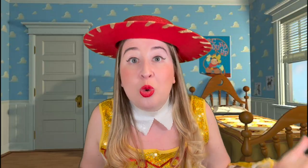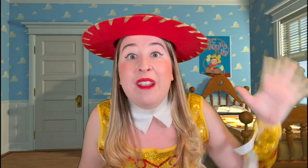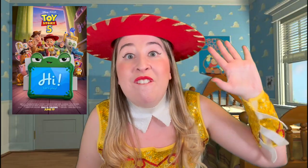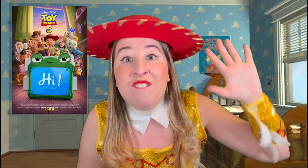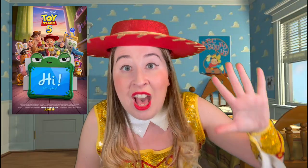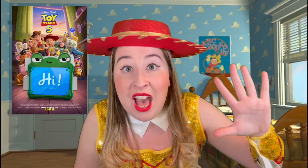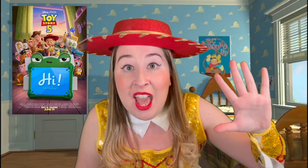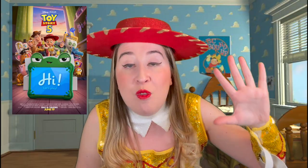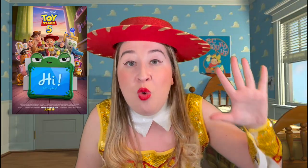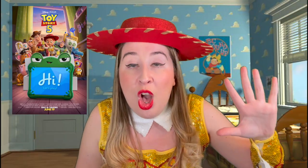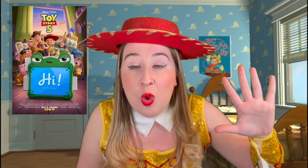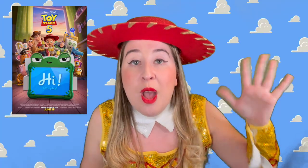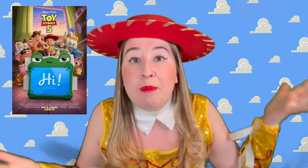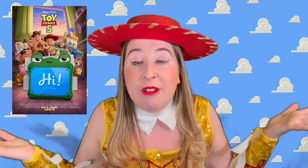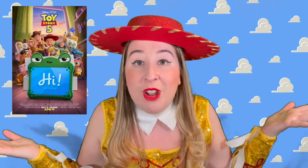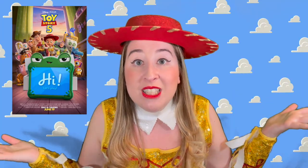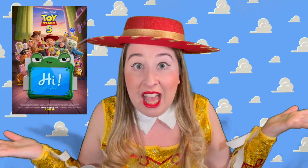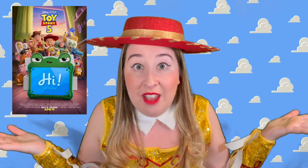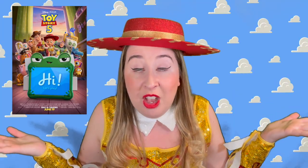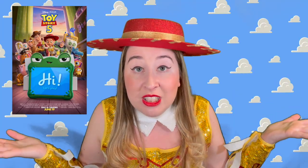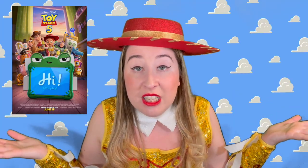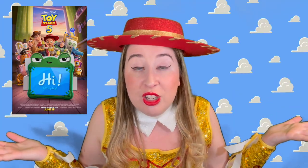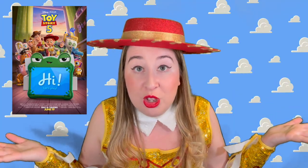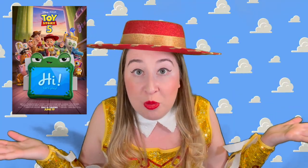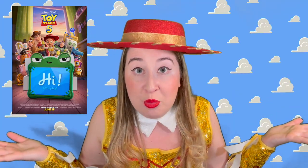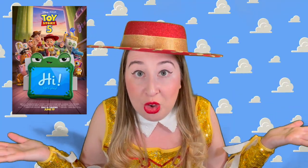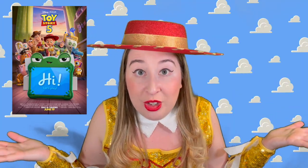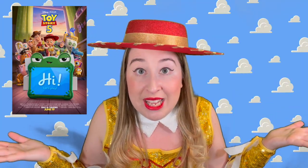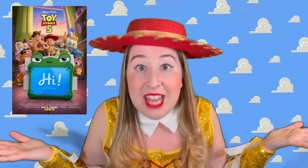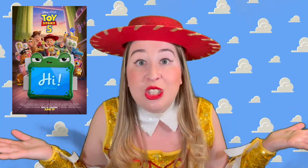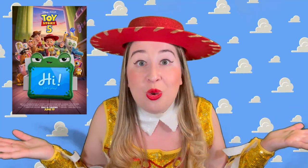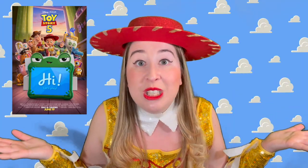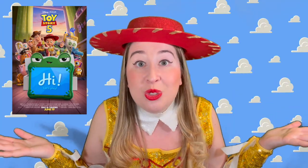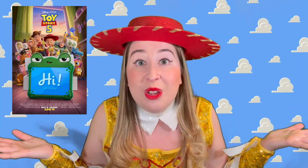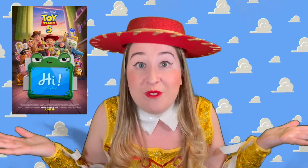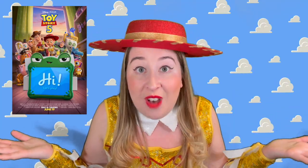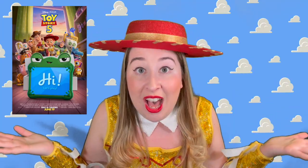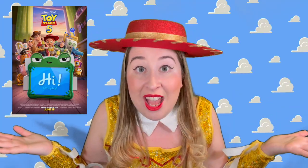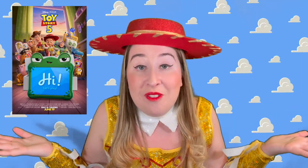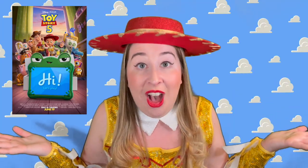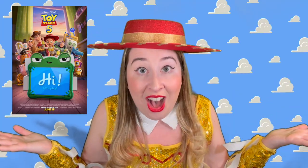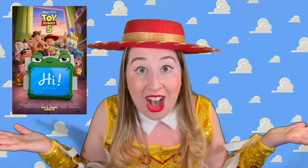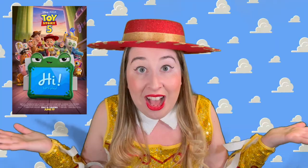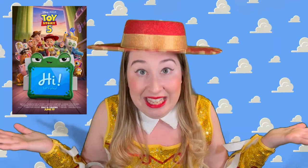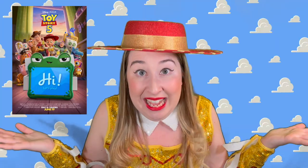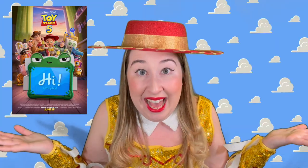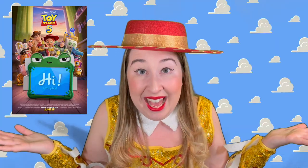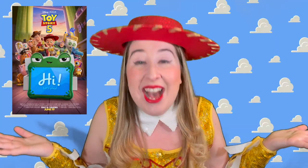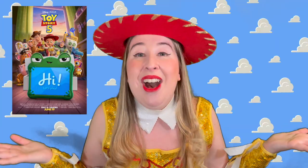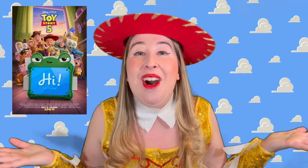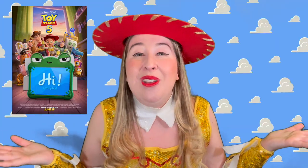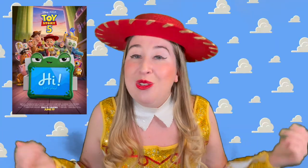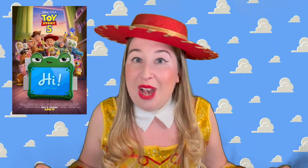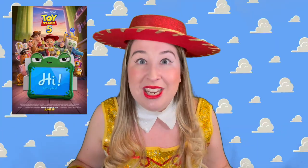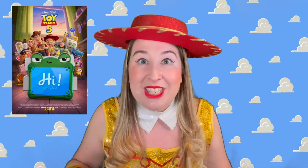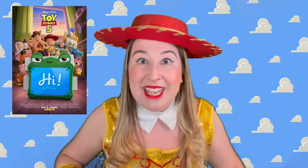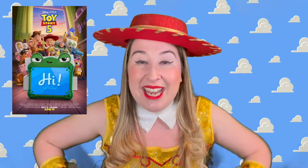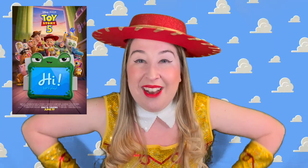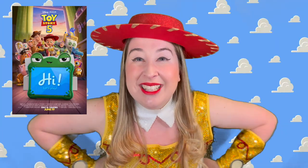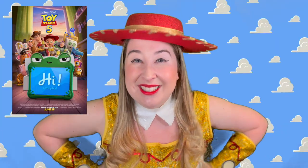5. Whoa, my friends, have y'all seen the new movie yet? Toy Story 5? Yeah? Oh, you gotta check it out. It's